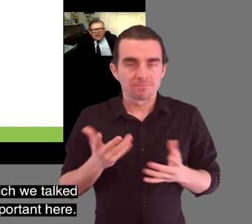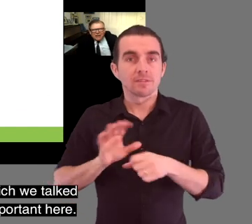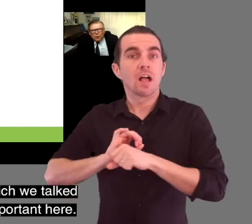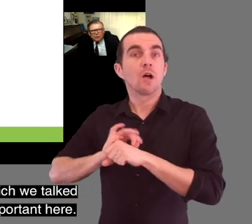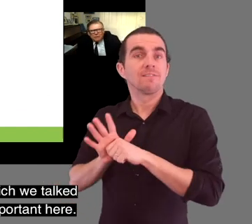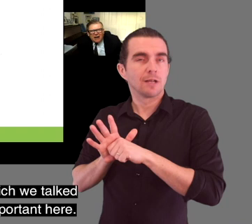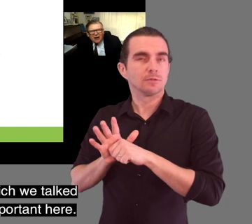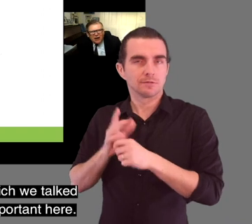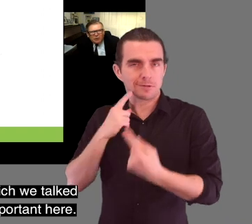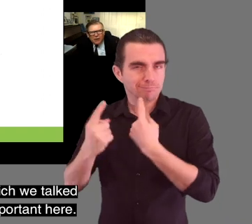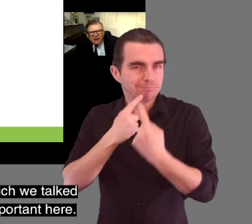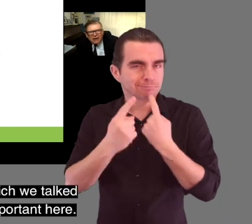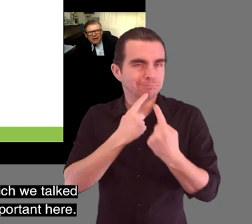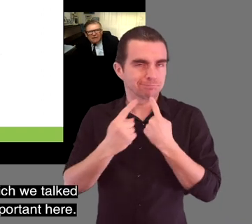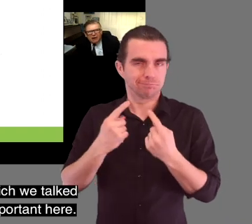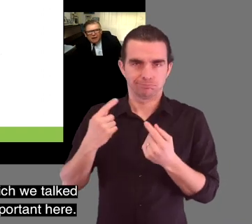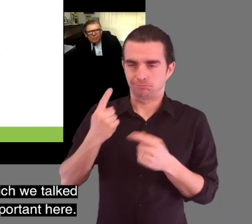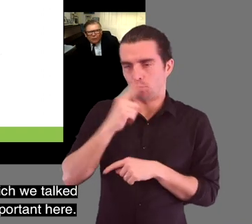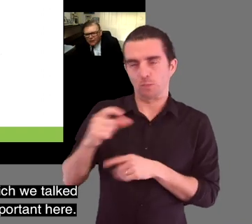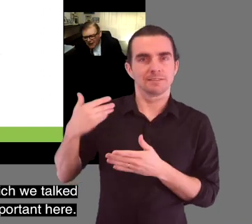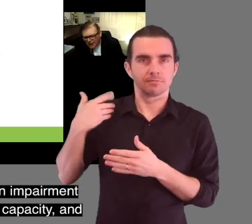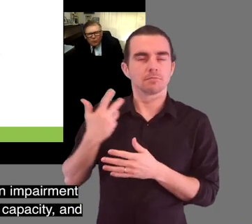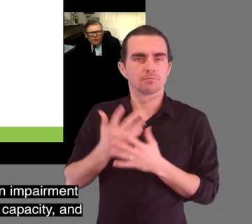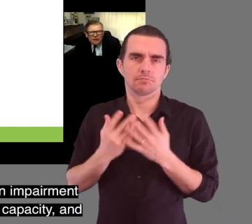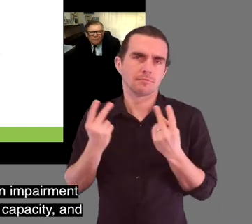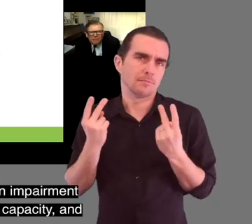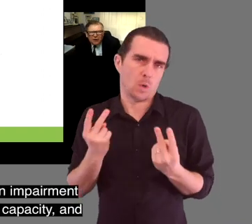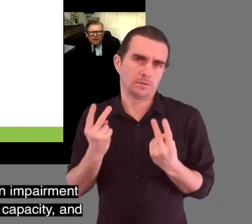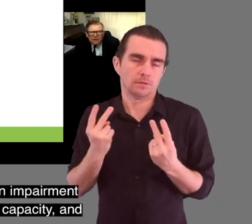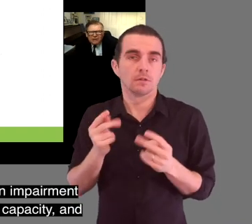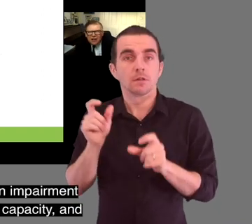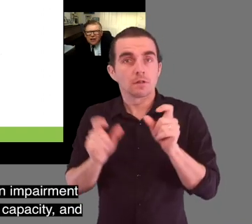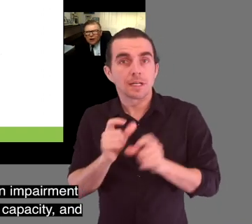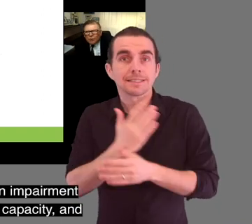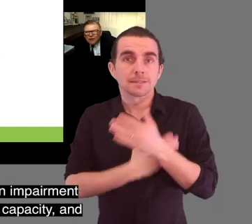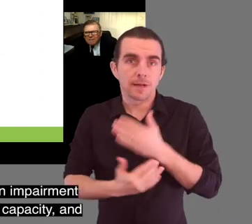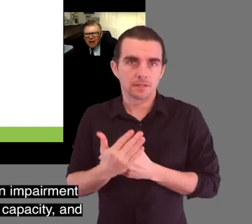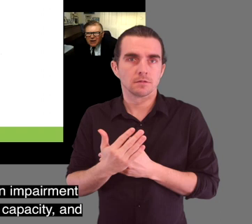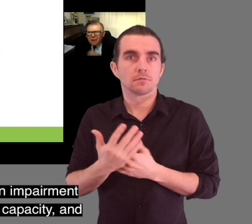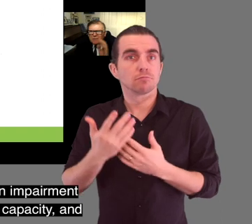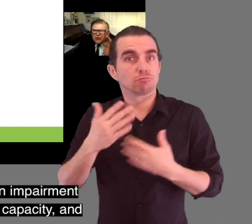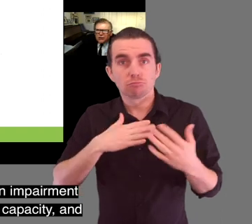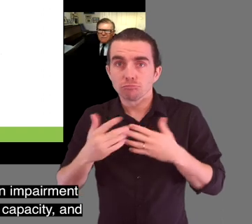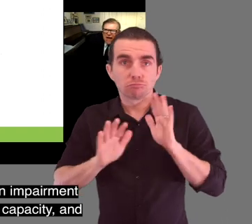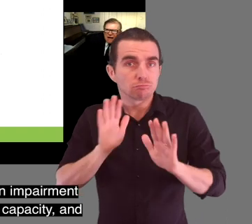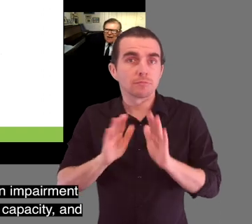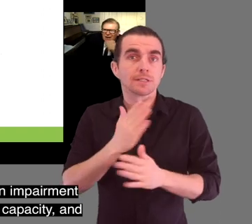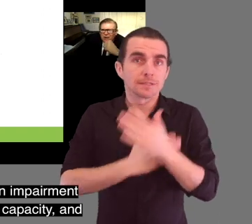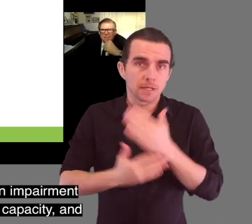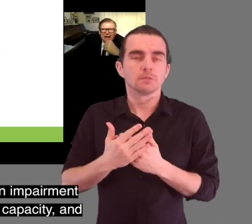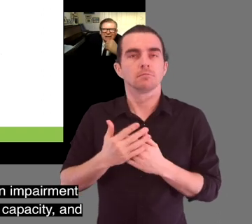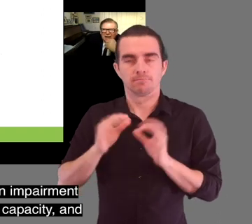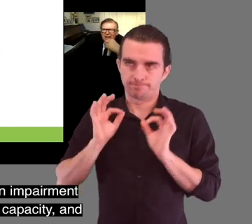which we talked about last week is very important here. All disabled persons with an impairment are presumed to have